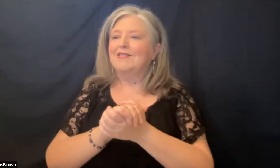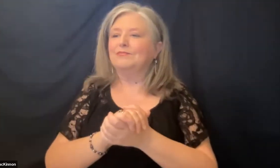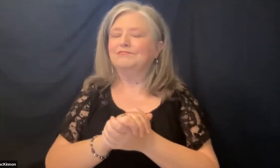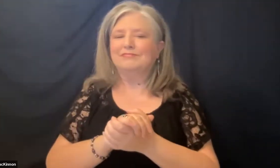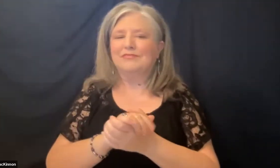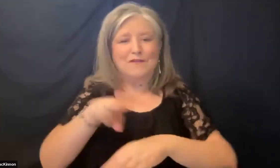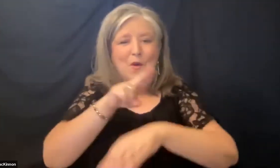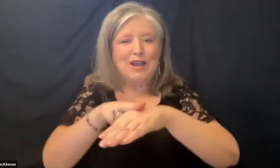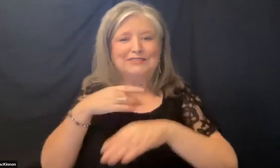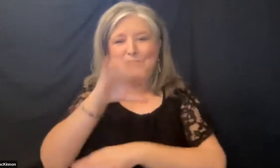performances.